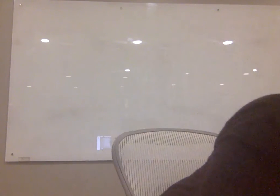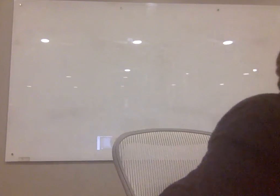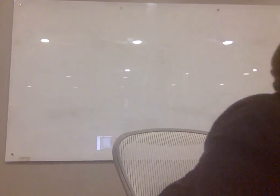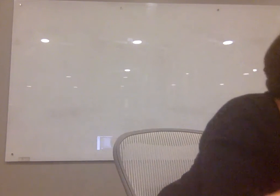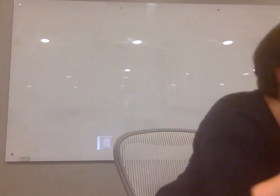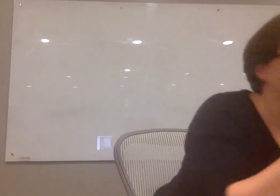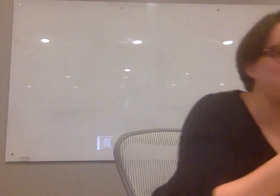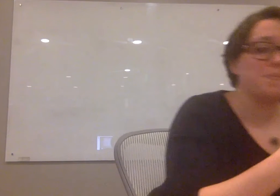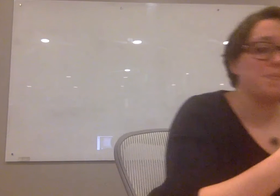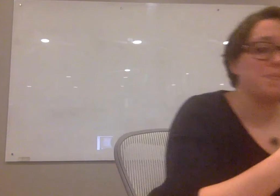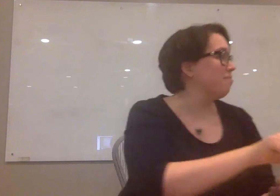Okay, moving on to chapter 10.